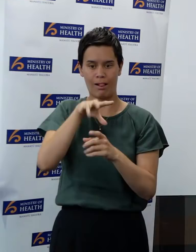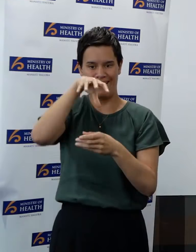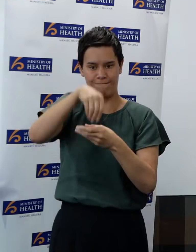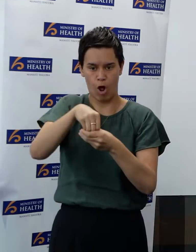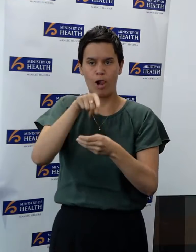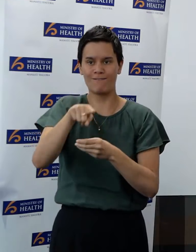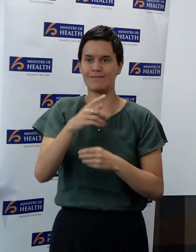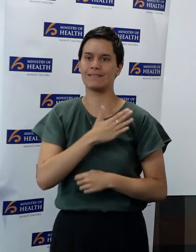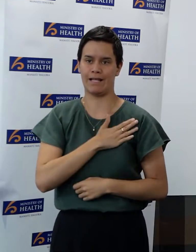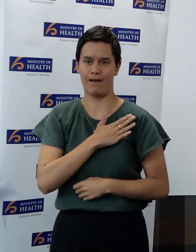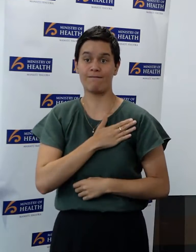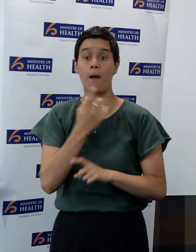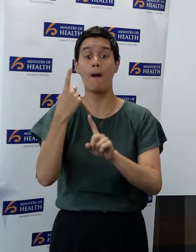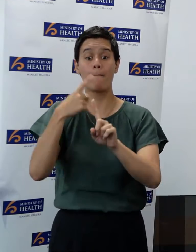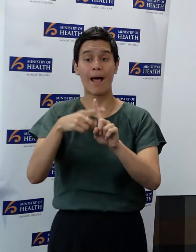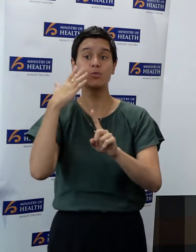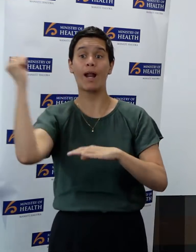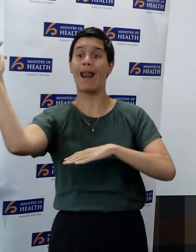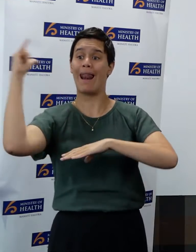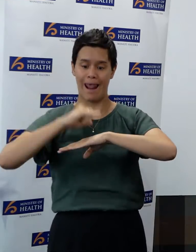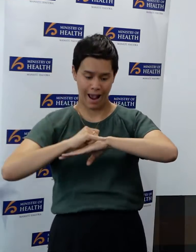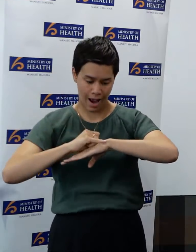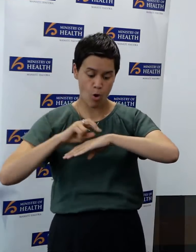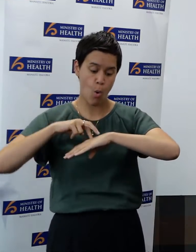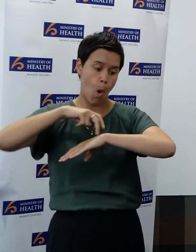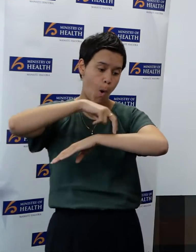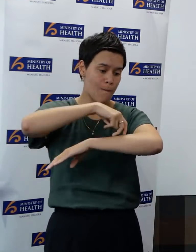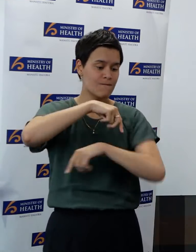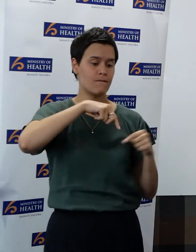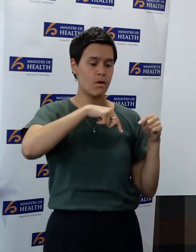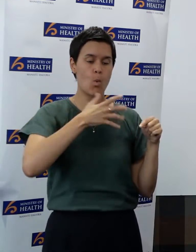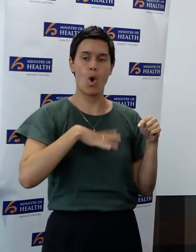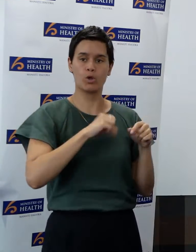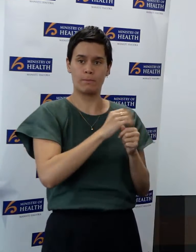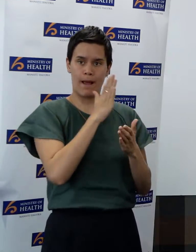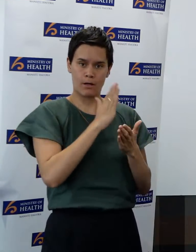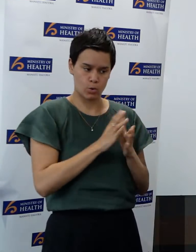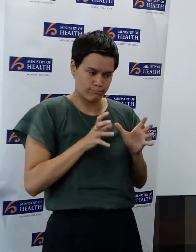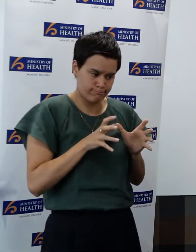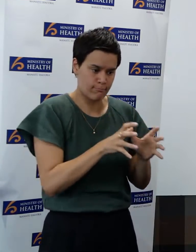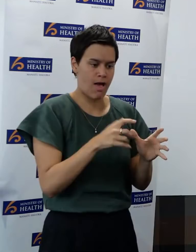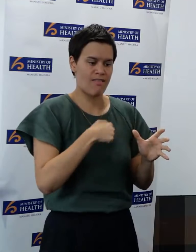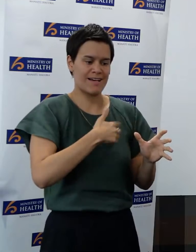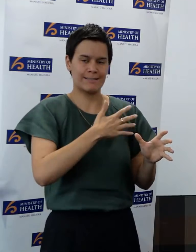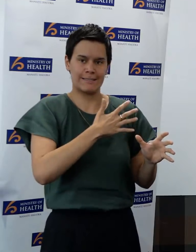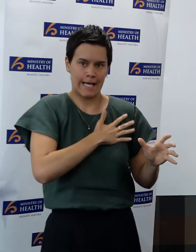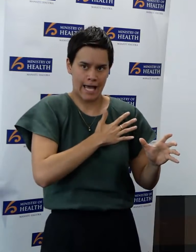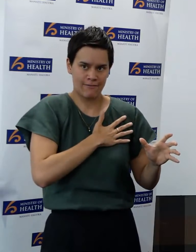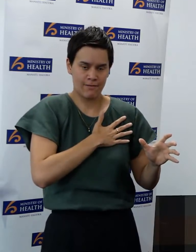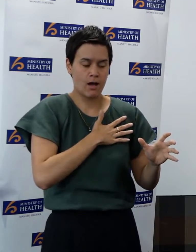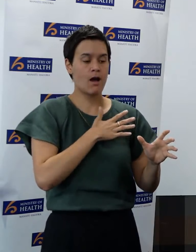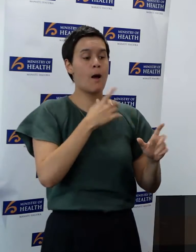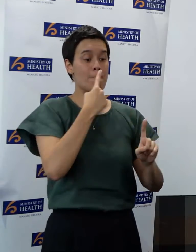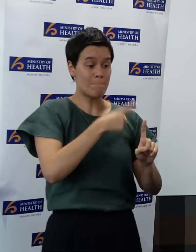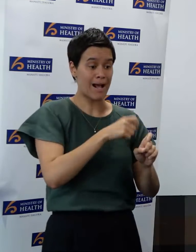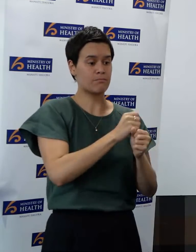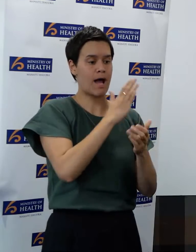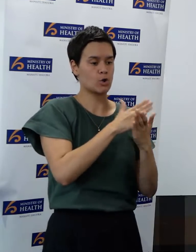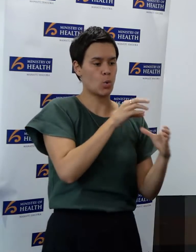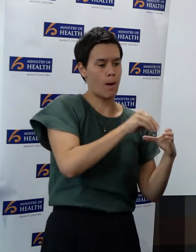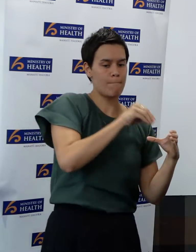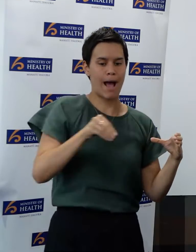they get back to New Zealand to keep them safe and stop any onward transmission for people of the virus if they're